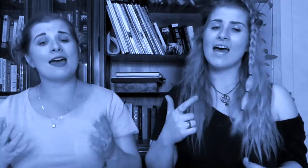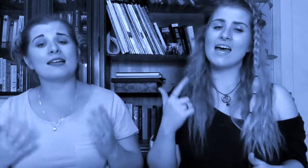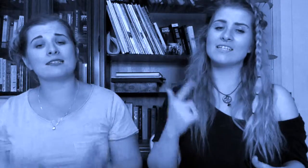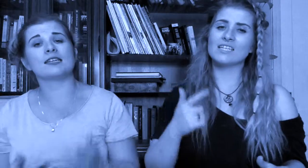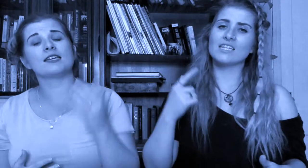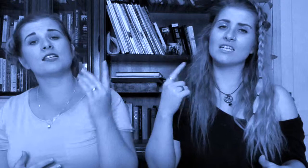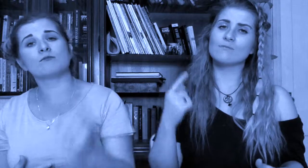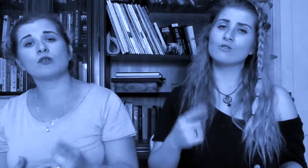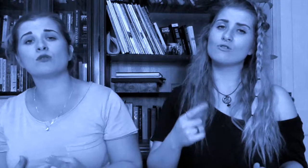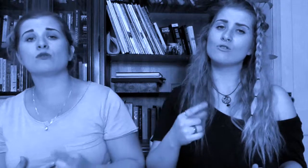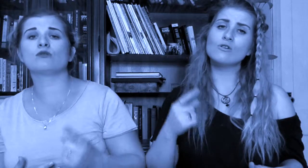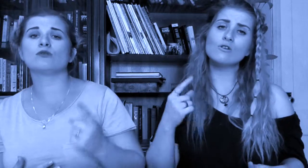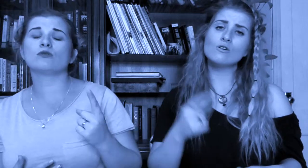And he's blue.